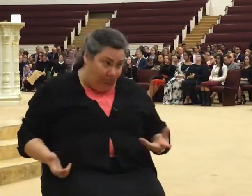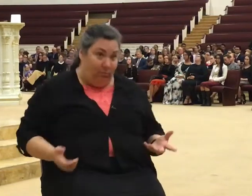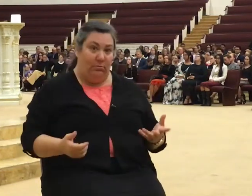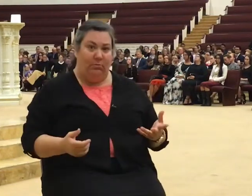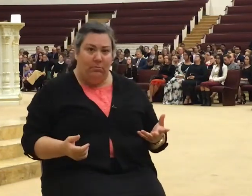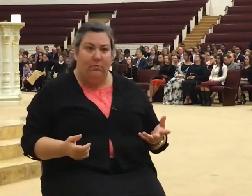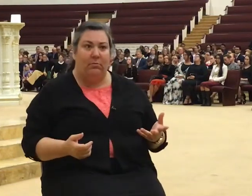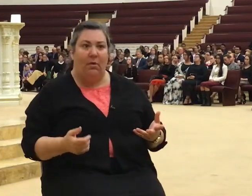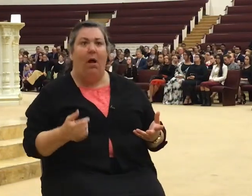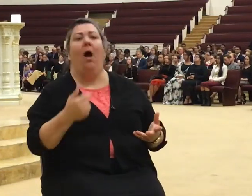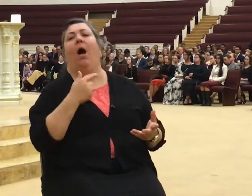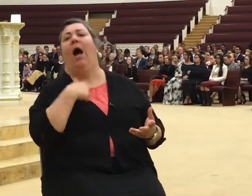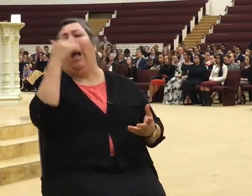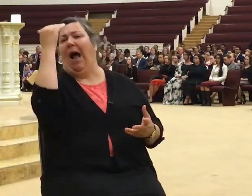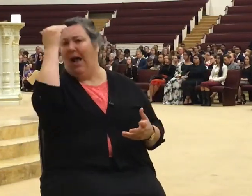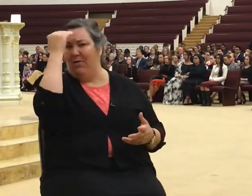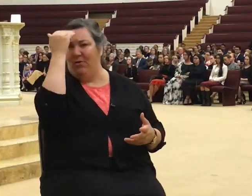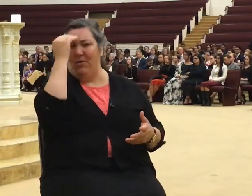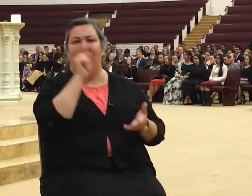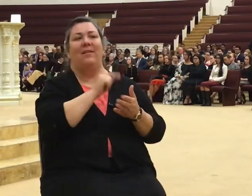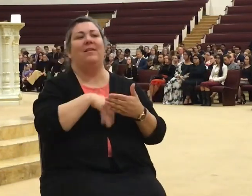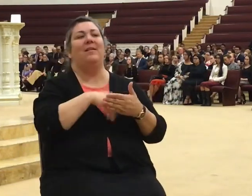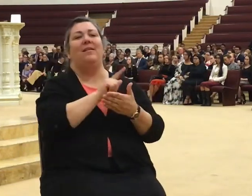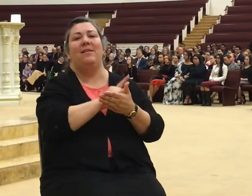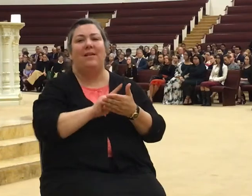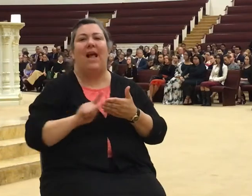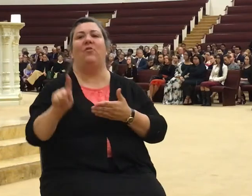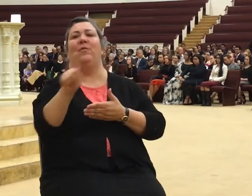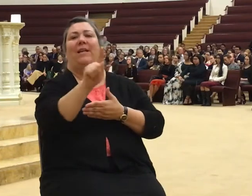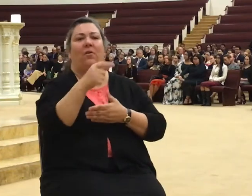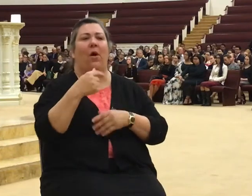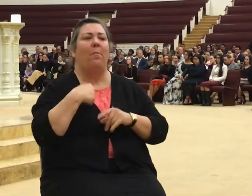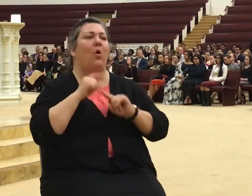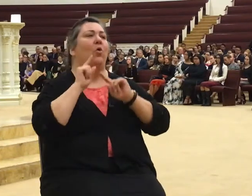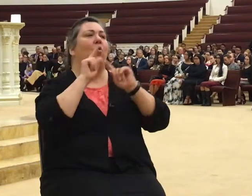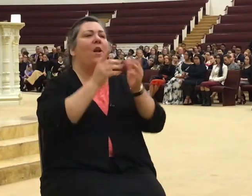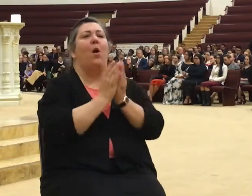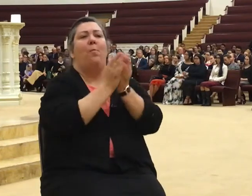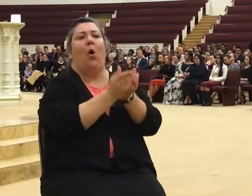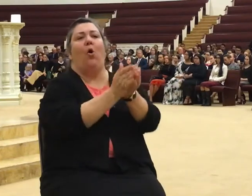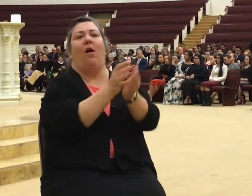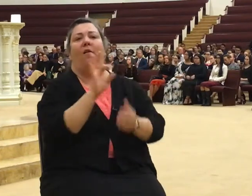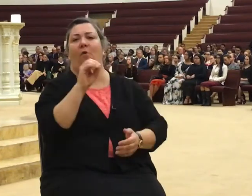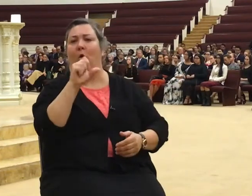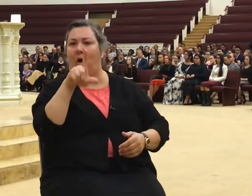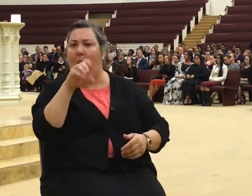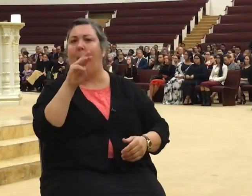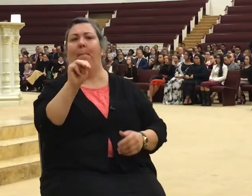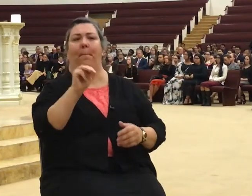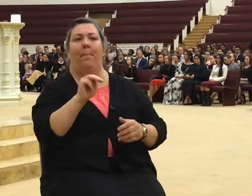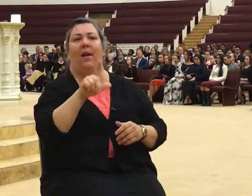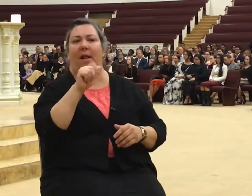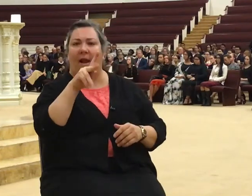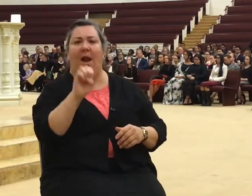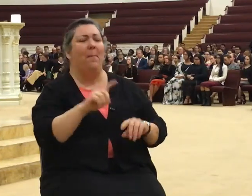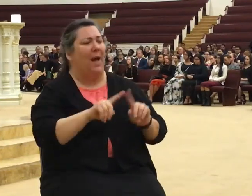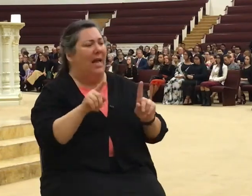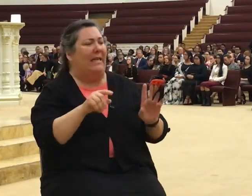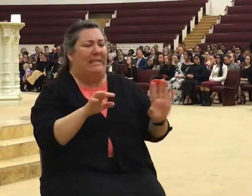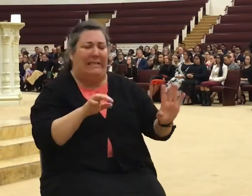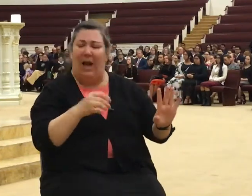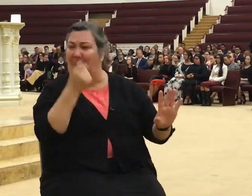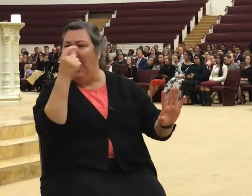it. I know I want to take this next weekend and go spend on the boat down at Folsom Lake the whole weekend. But I got a burden, honey. I got a burden for